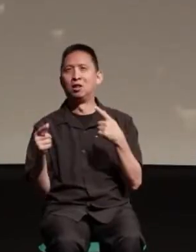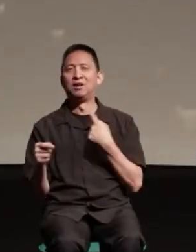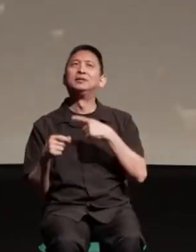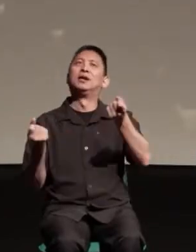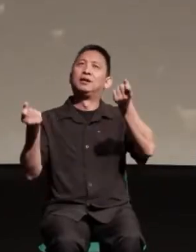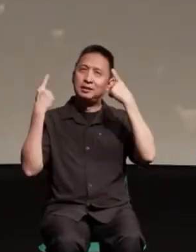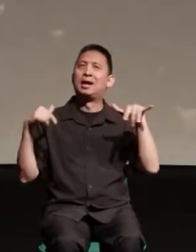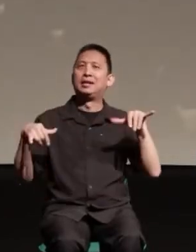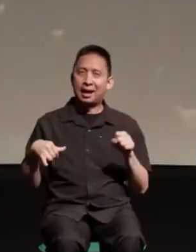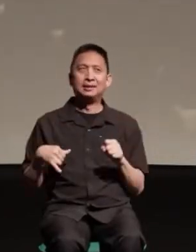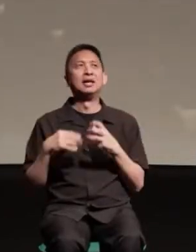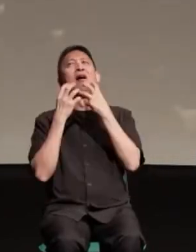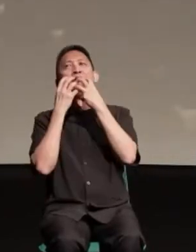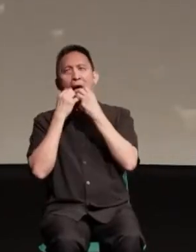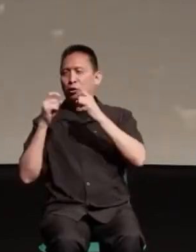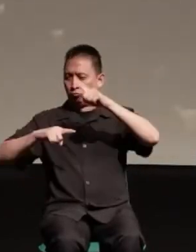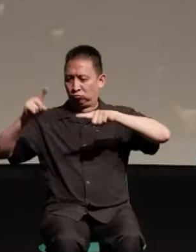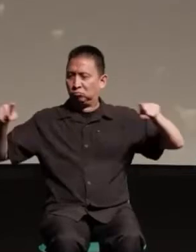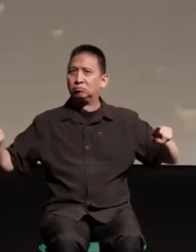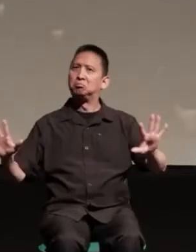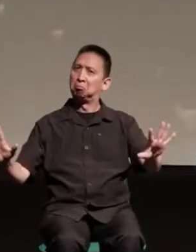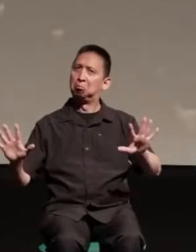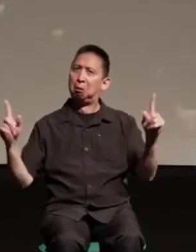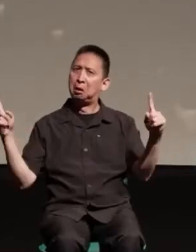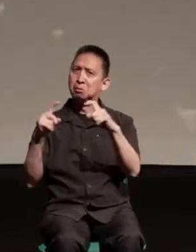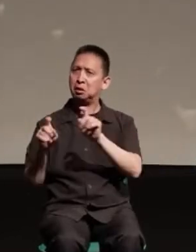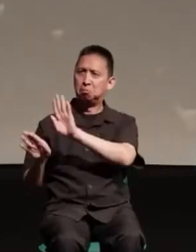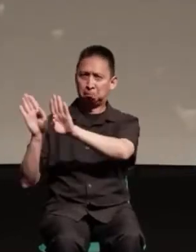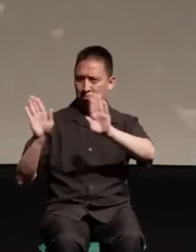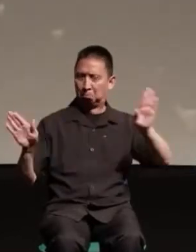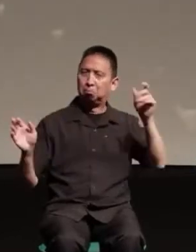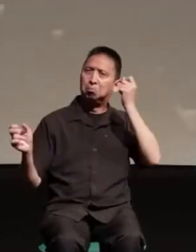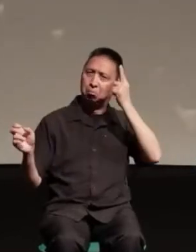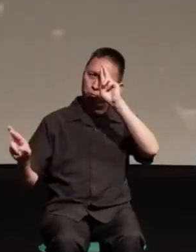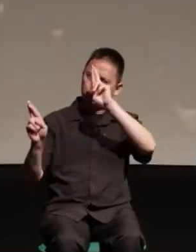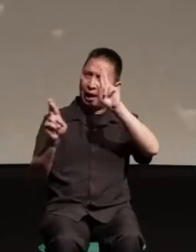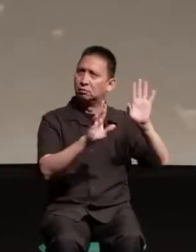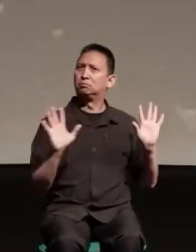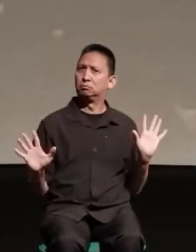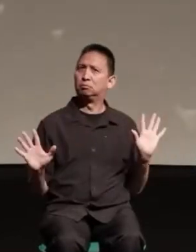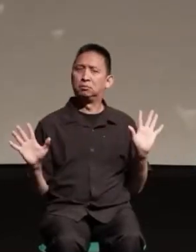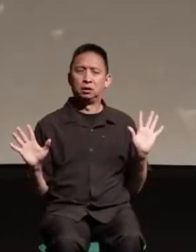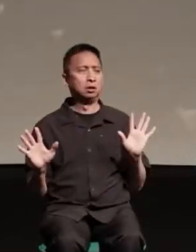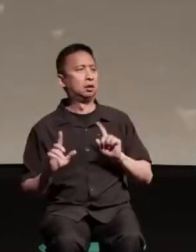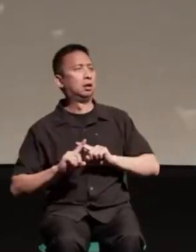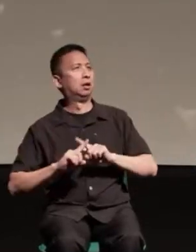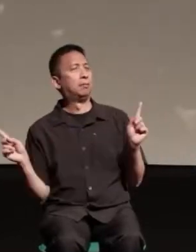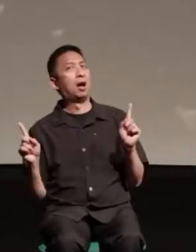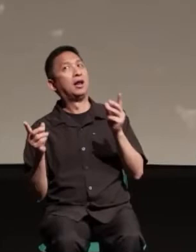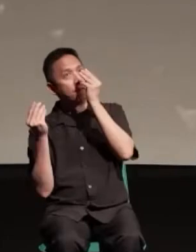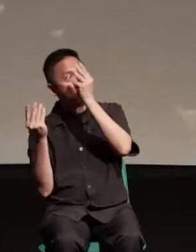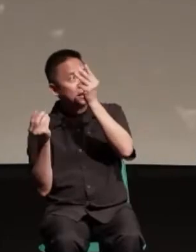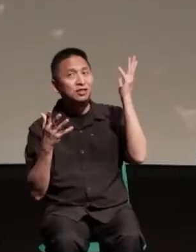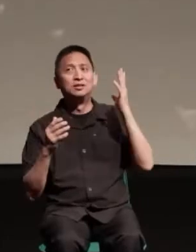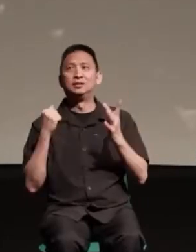complicatedness of values and upholding them when they're really about specific instances of people, and that the information, the technology, the